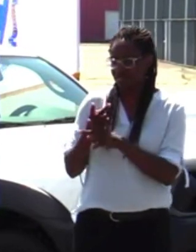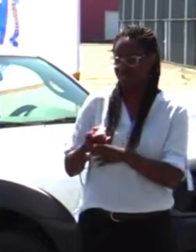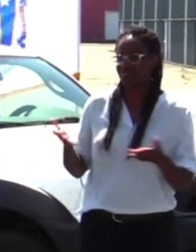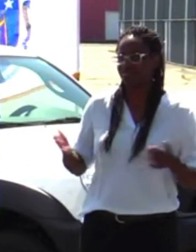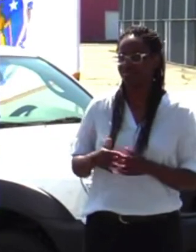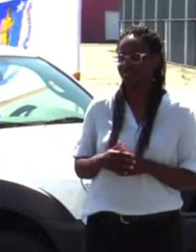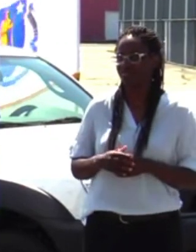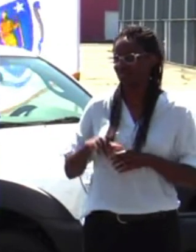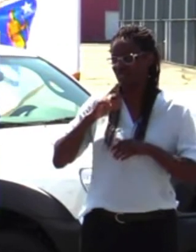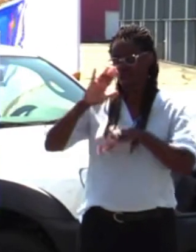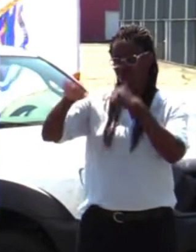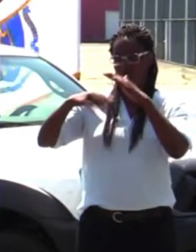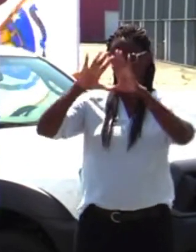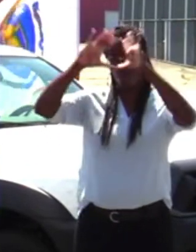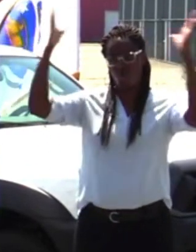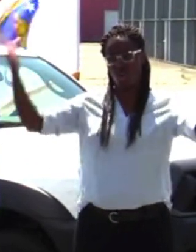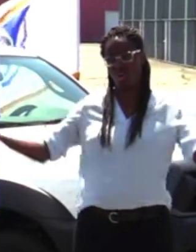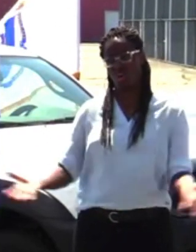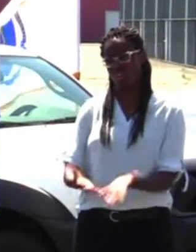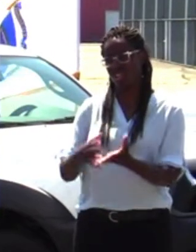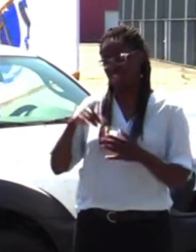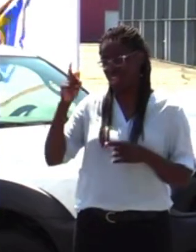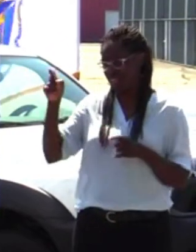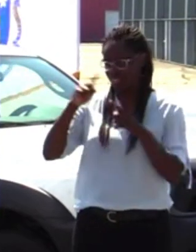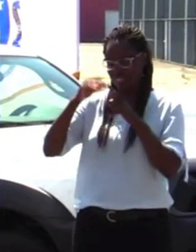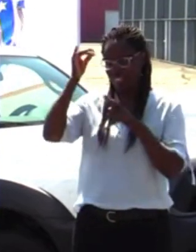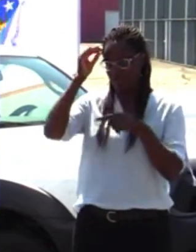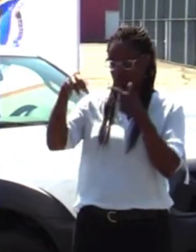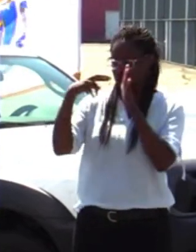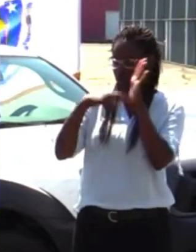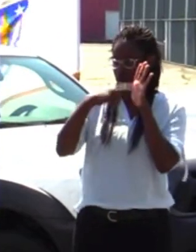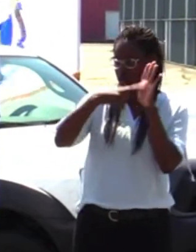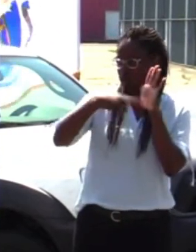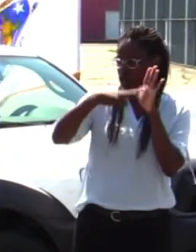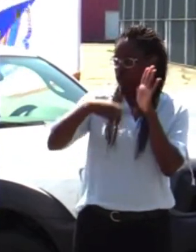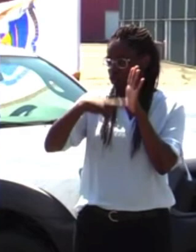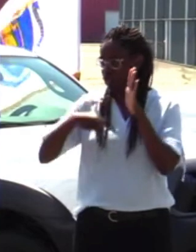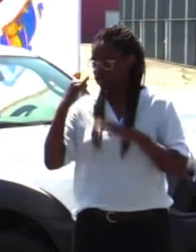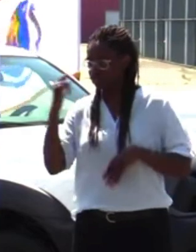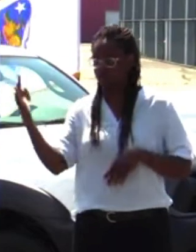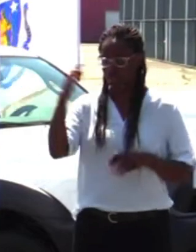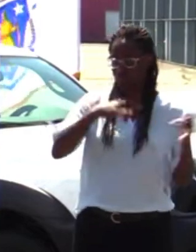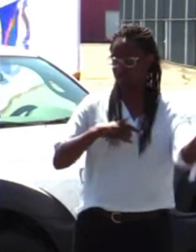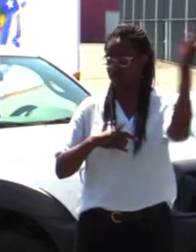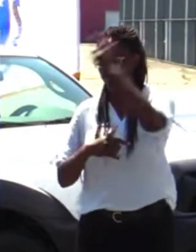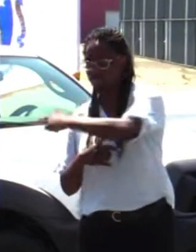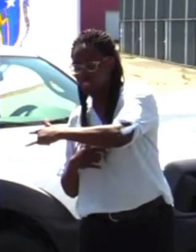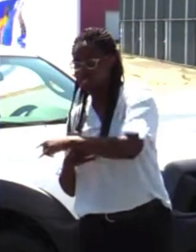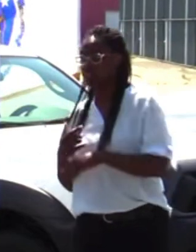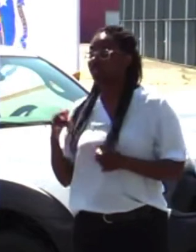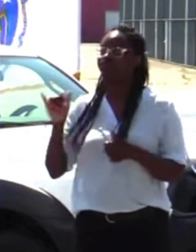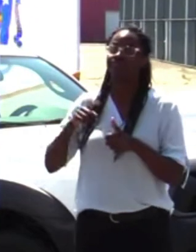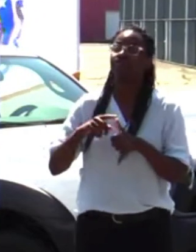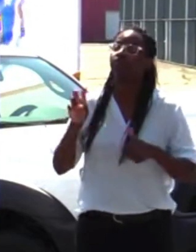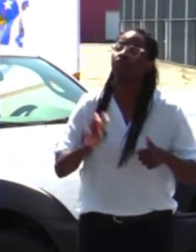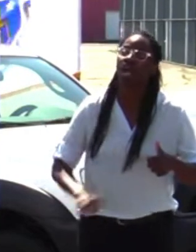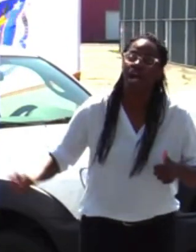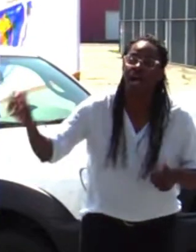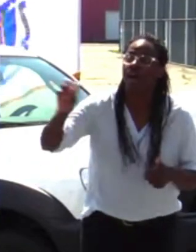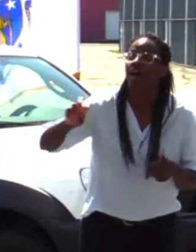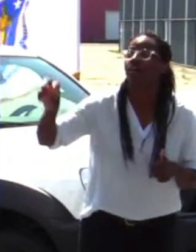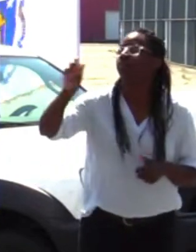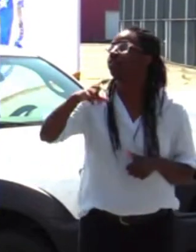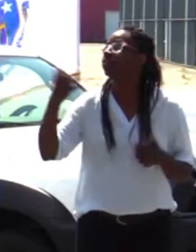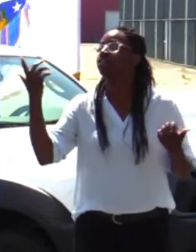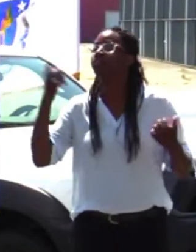rules and about and the application of those rules, and they affect travel at a local level. They affect travel